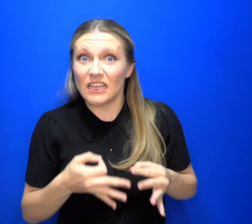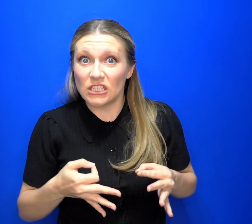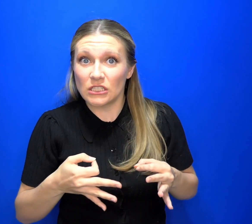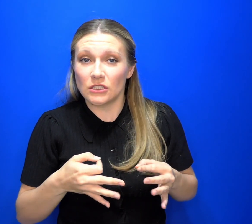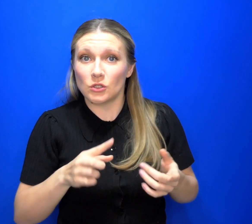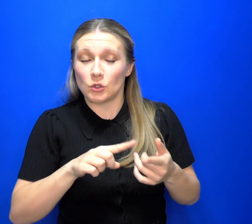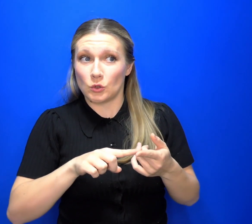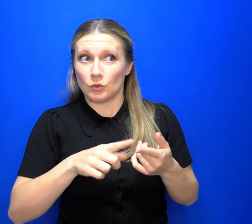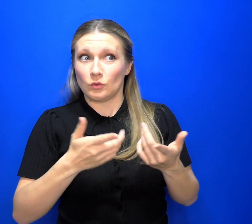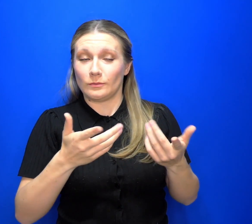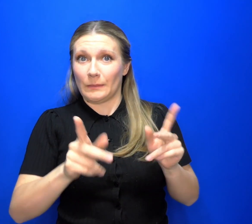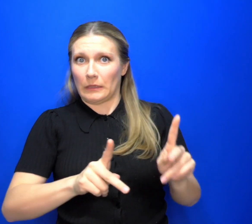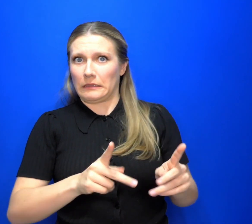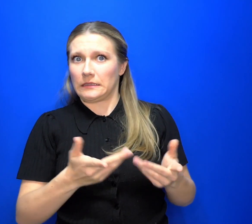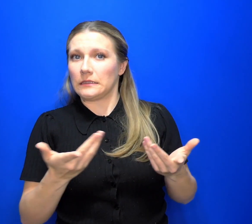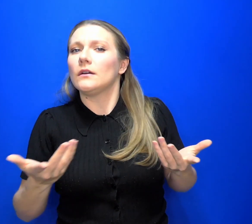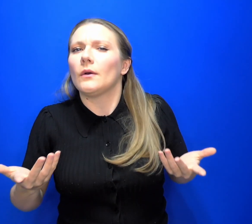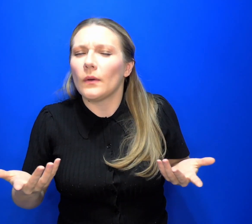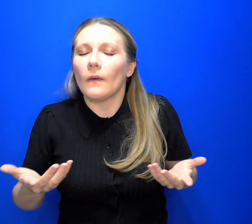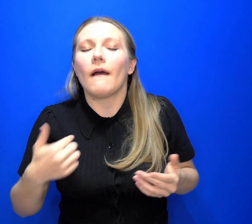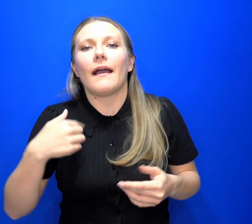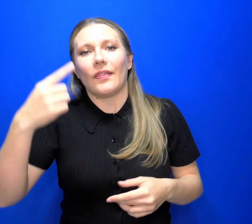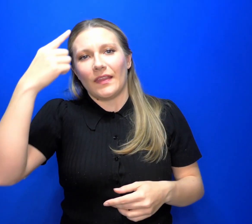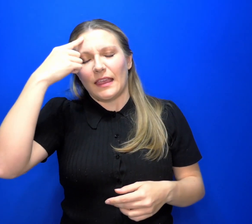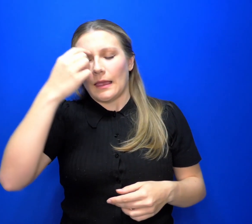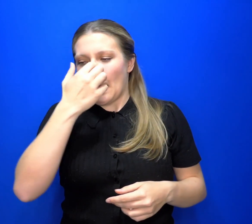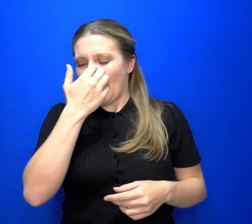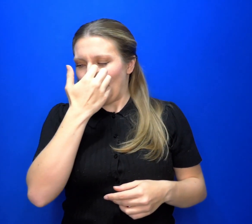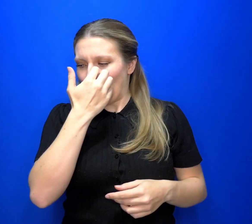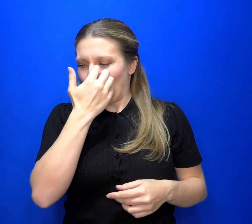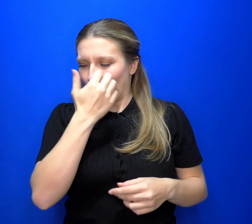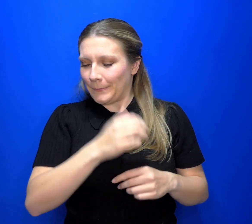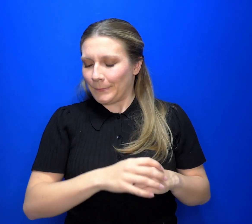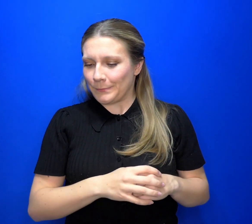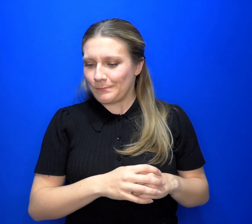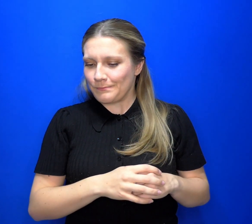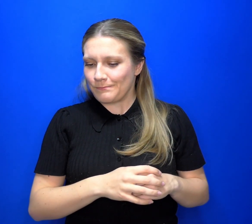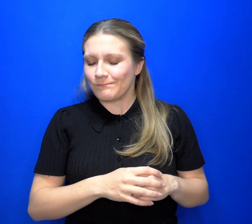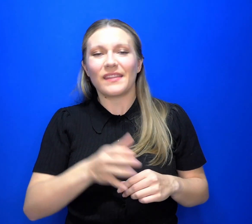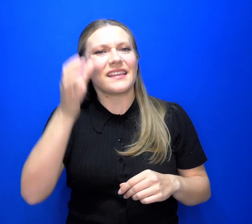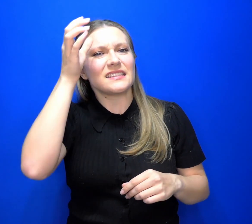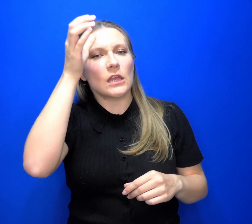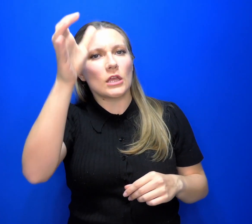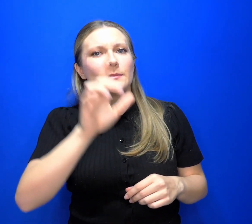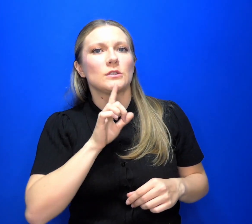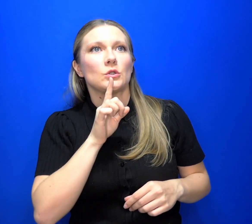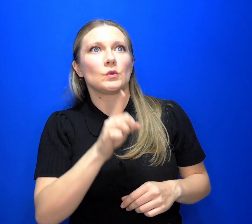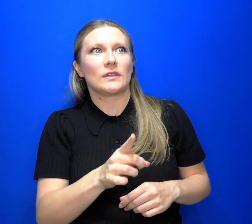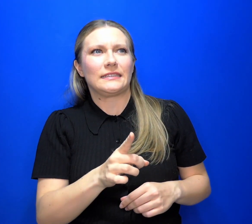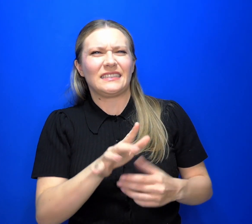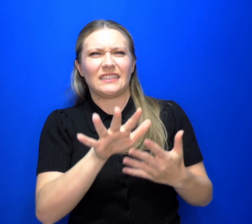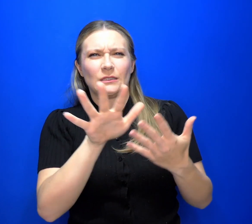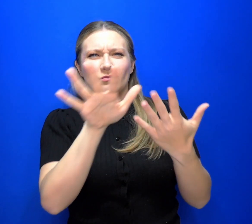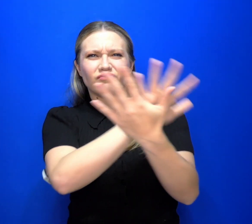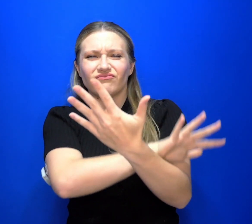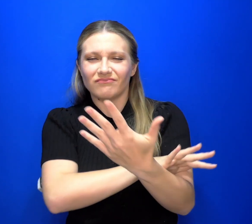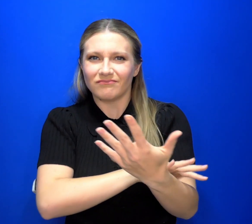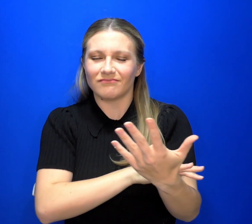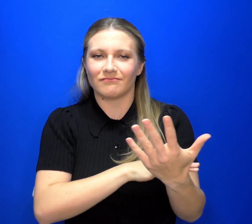people to begin with? Yeah. And I do think it's a concept that's really, it's a gray area